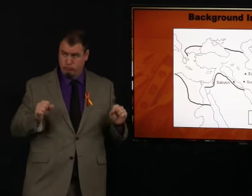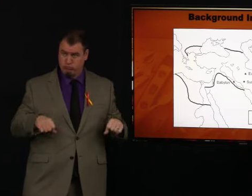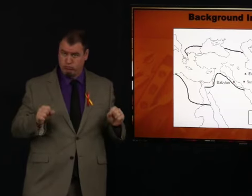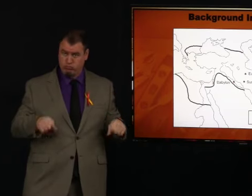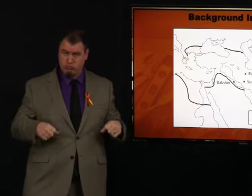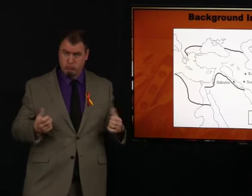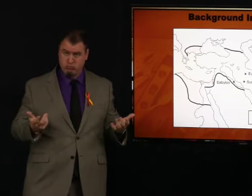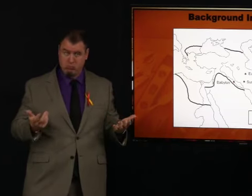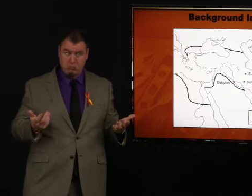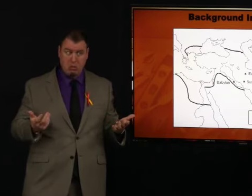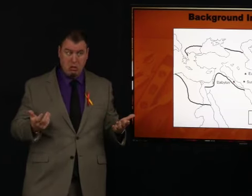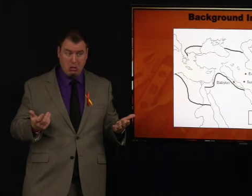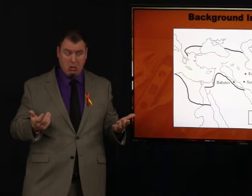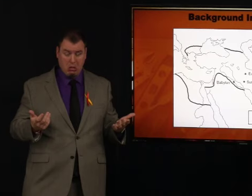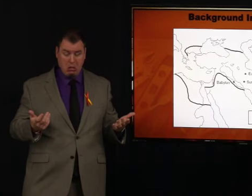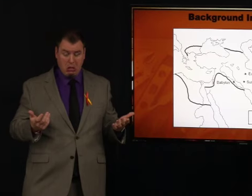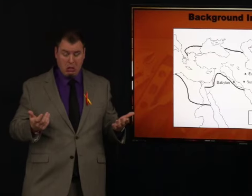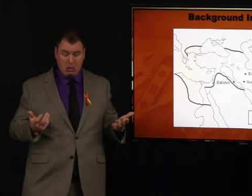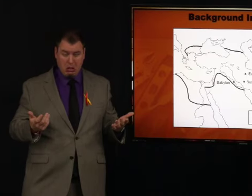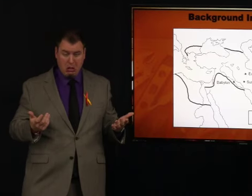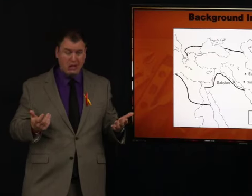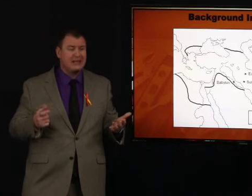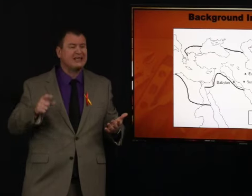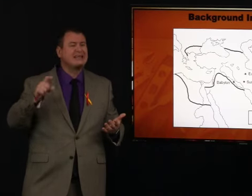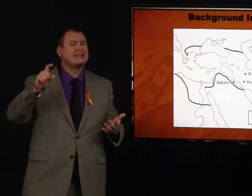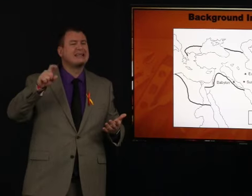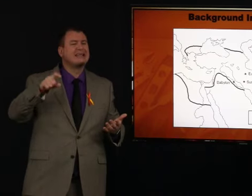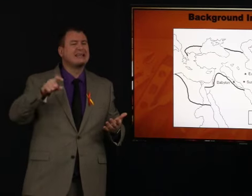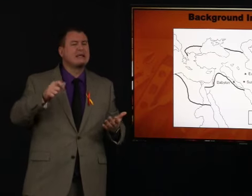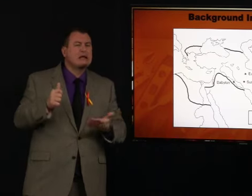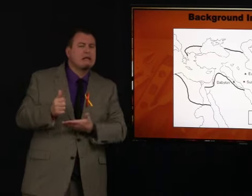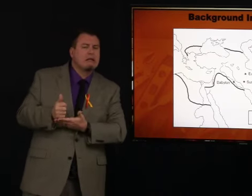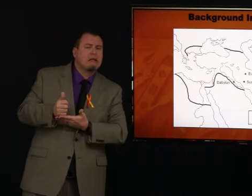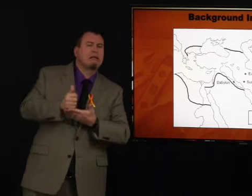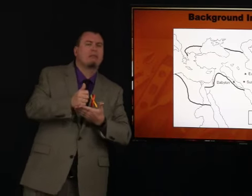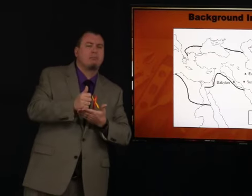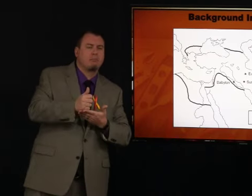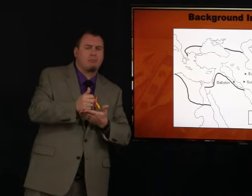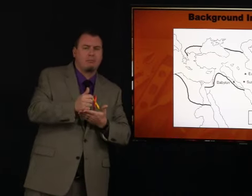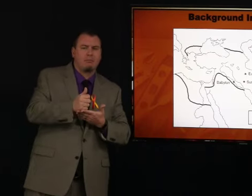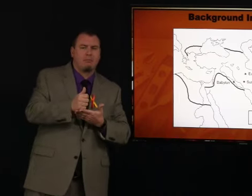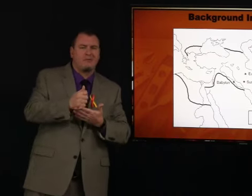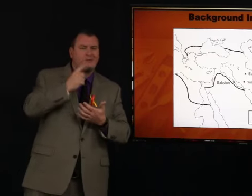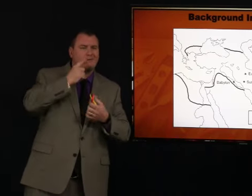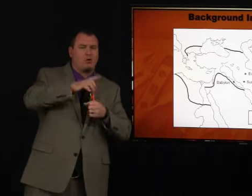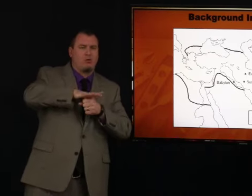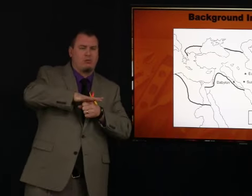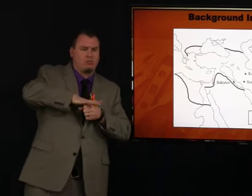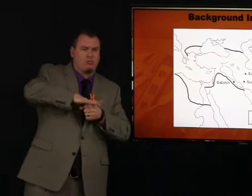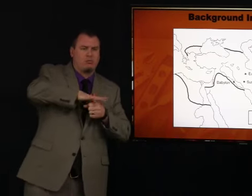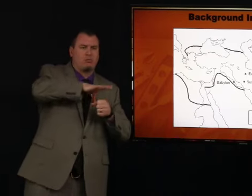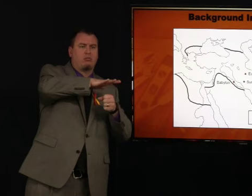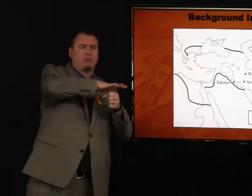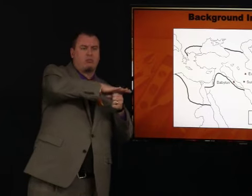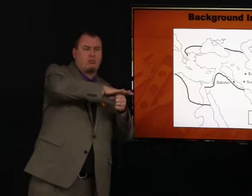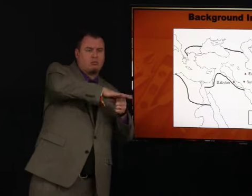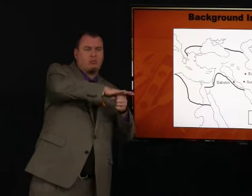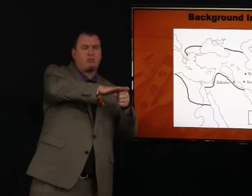One king is in rule of it all. Can that happen for one king? Well, it